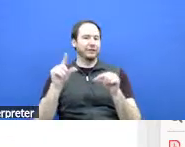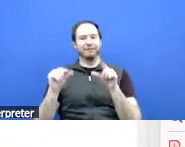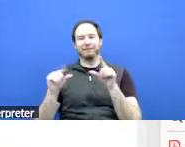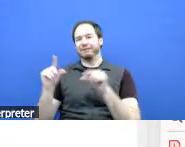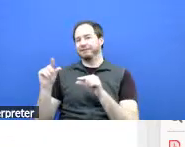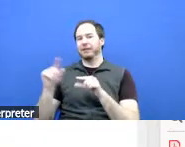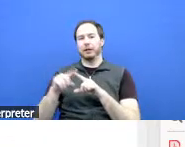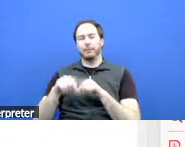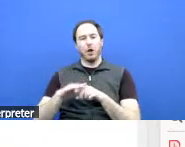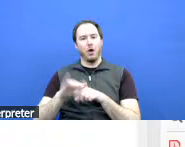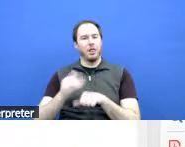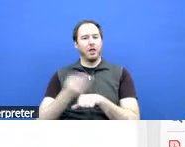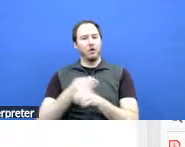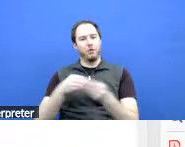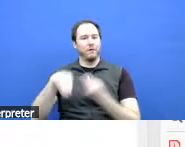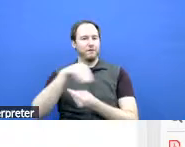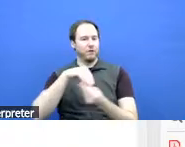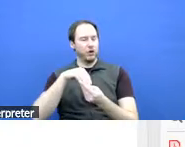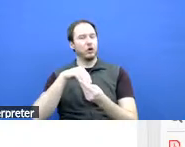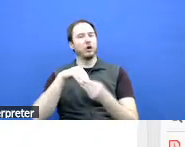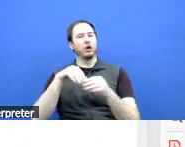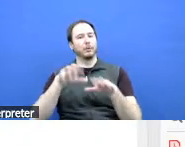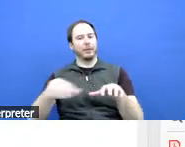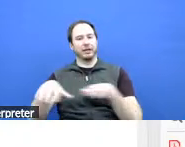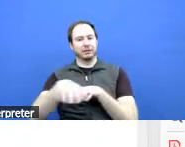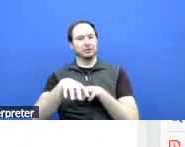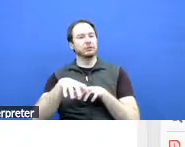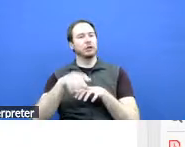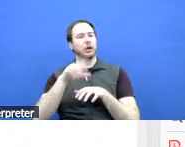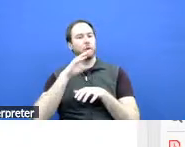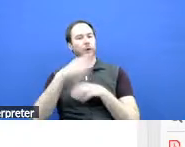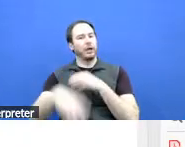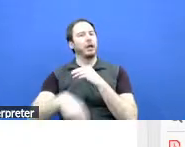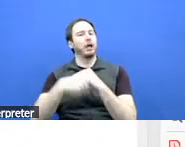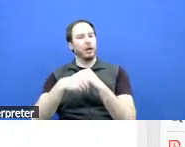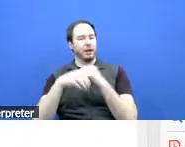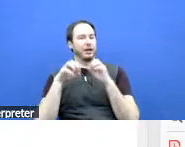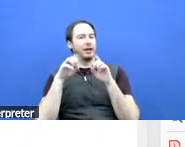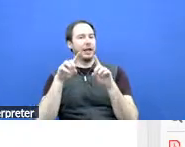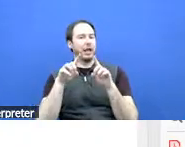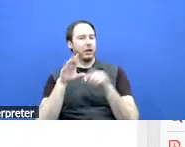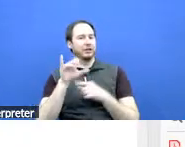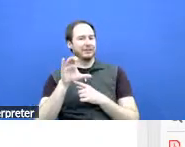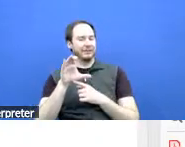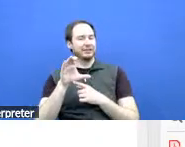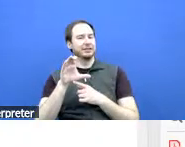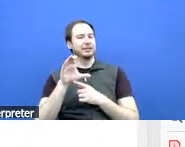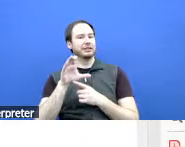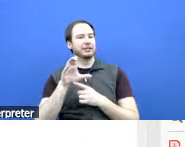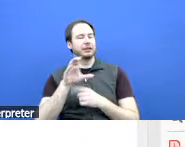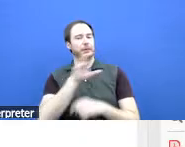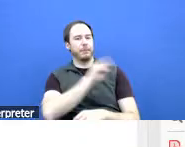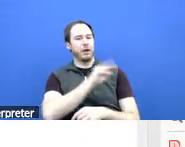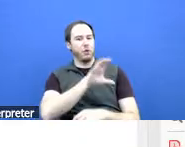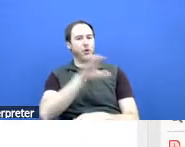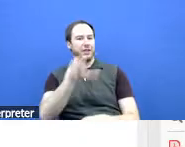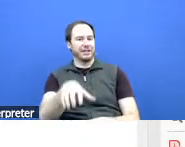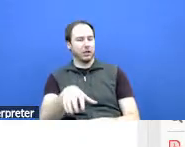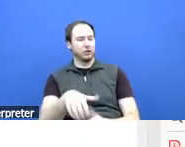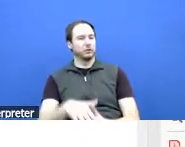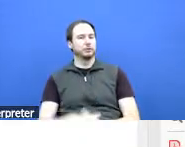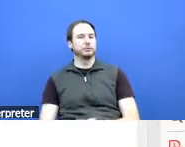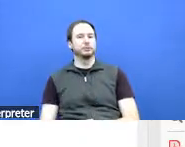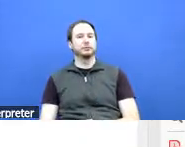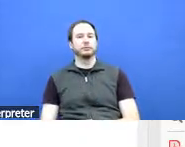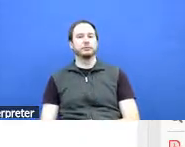the repurposing of the space and the introduction of the educational civic use of Mary Cariola.